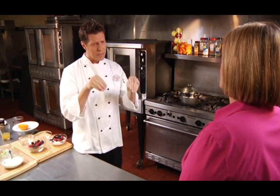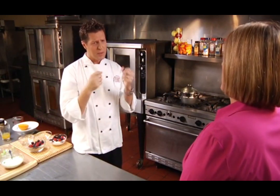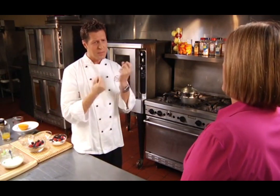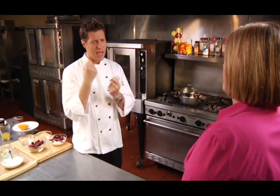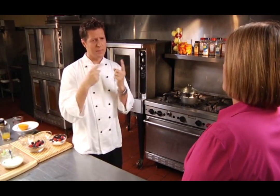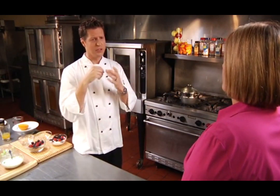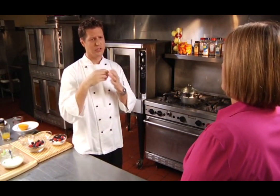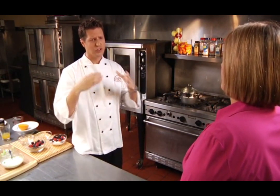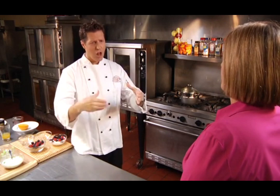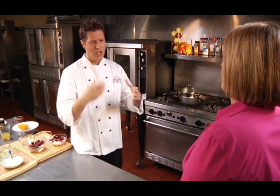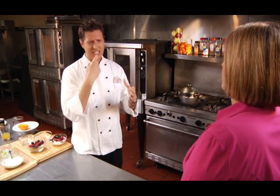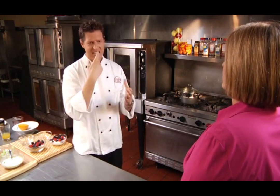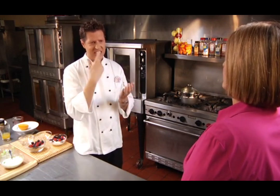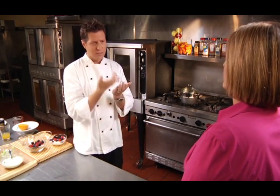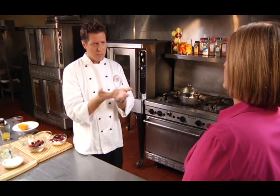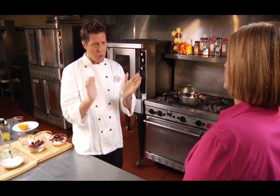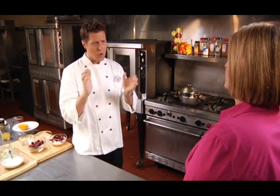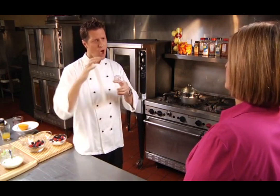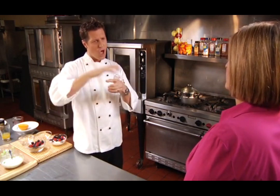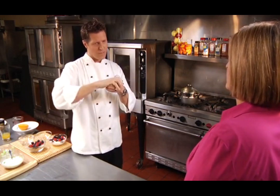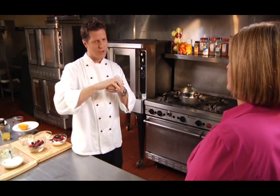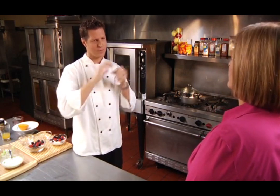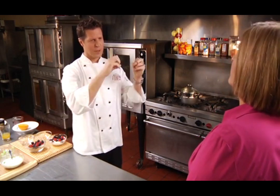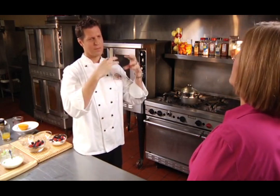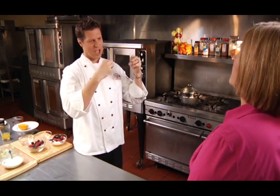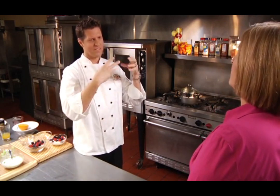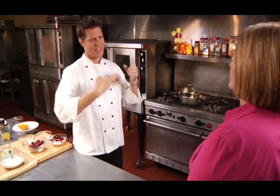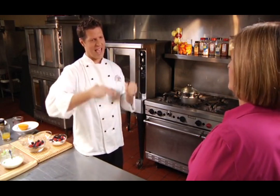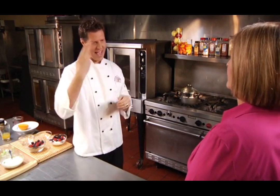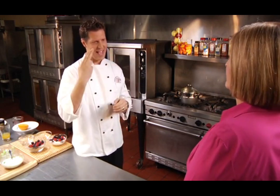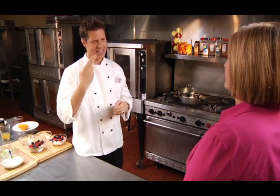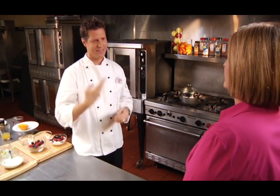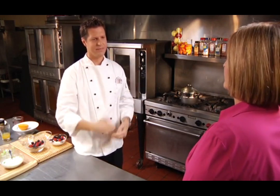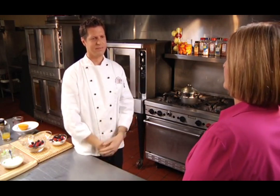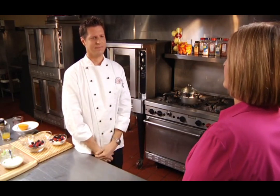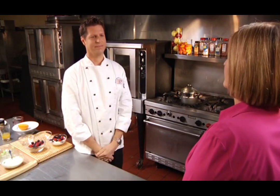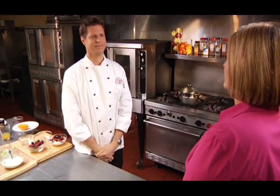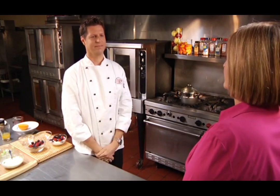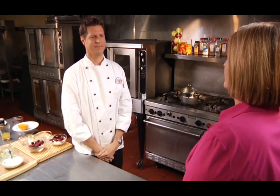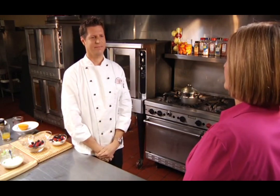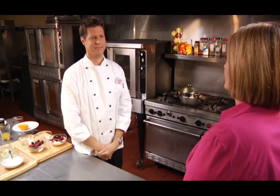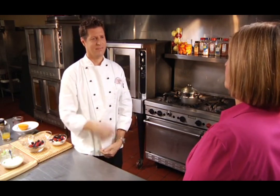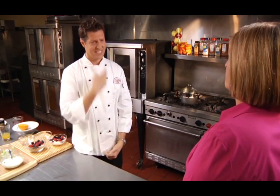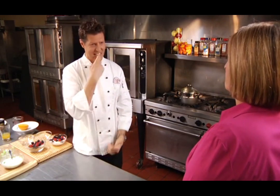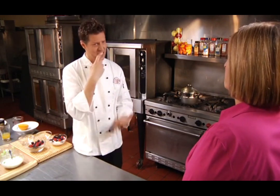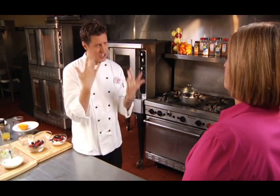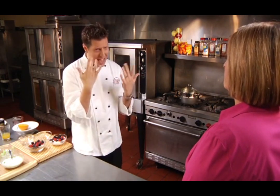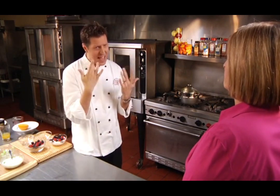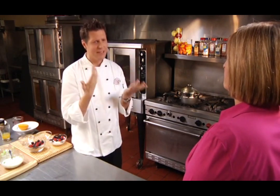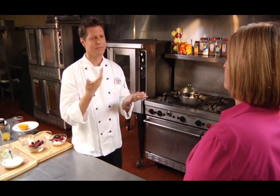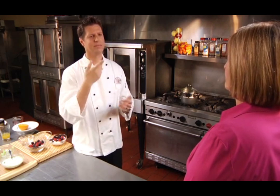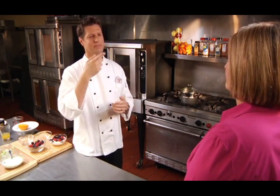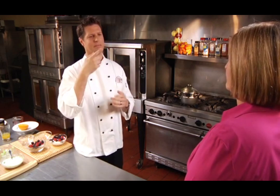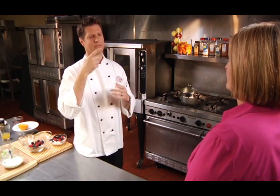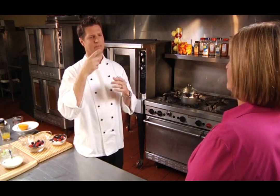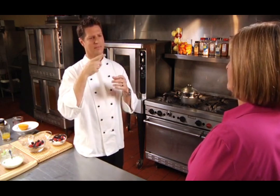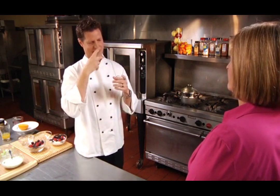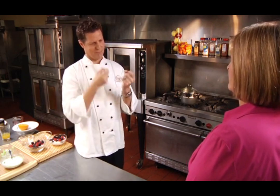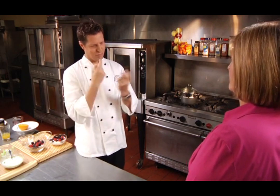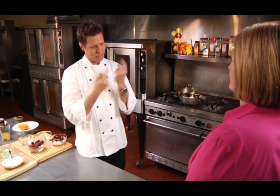Put your kernels in a large covered glass bowl. Put the bowl in your microwave and heat them on high. Glass is important because it lets you